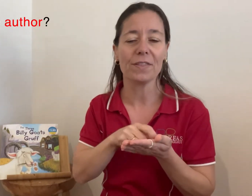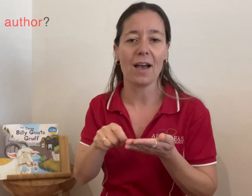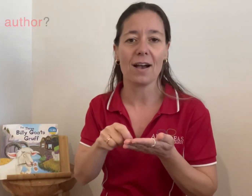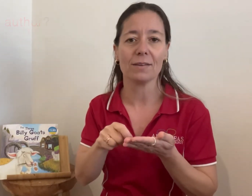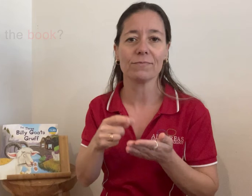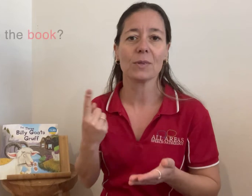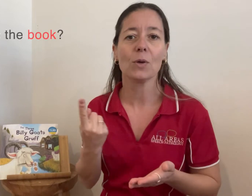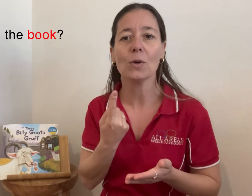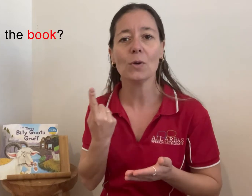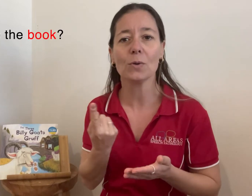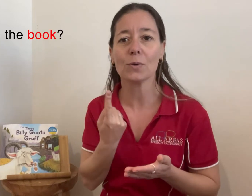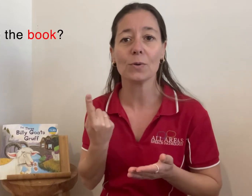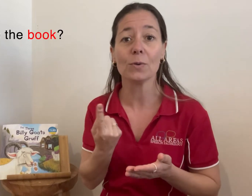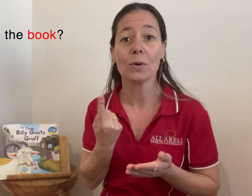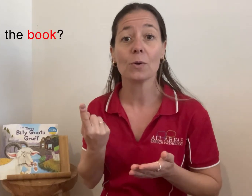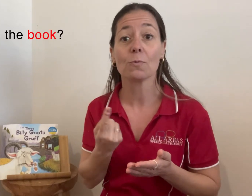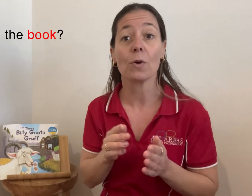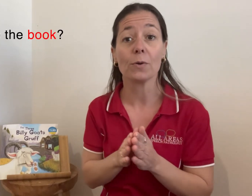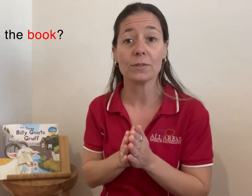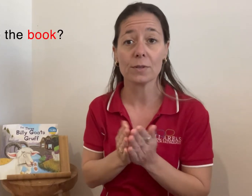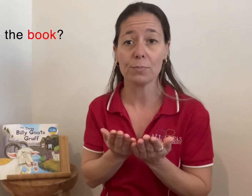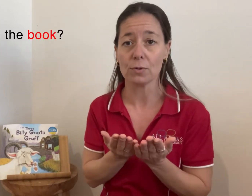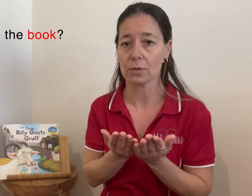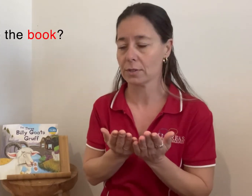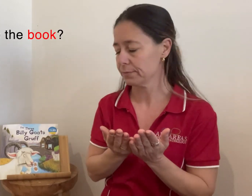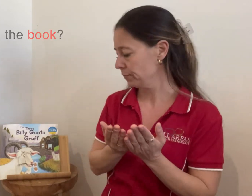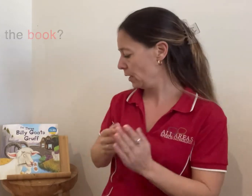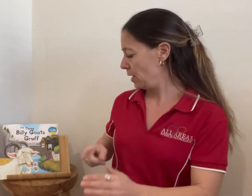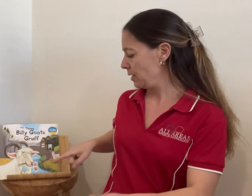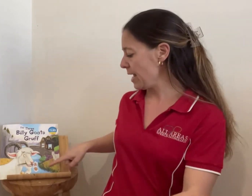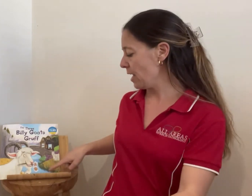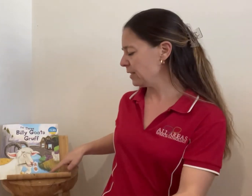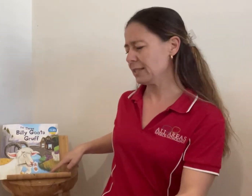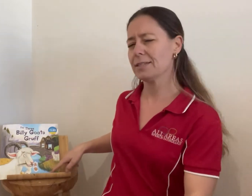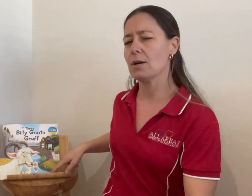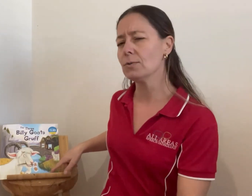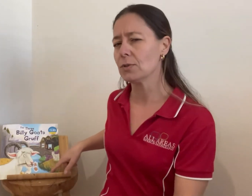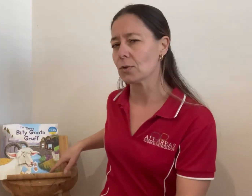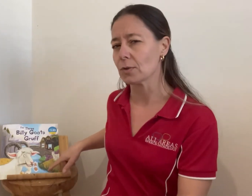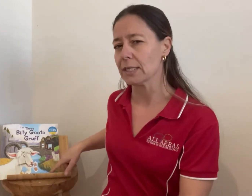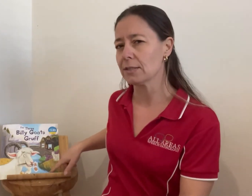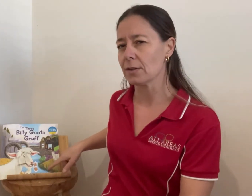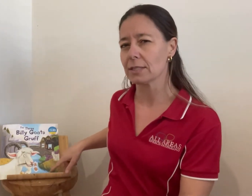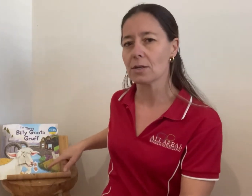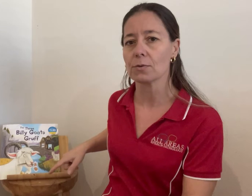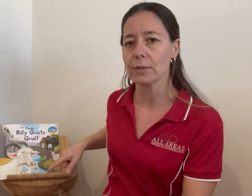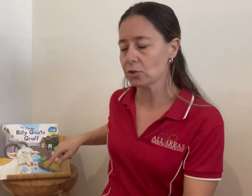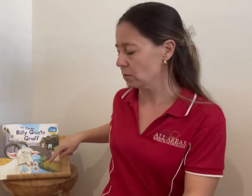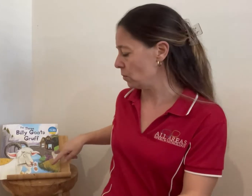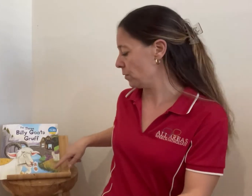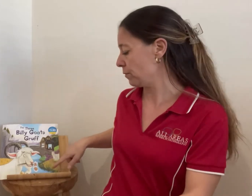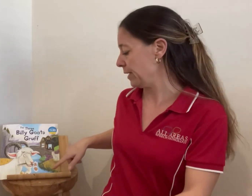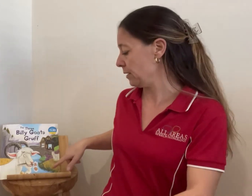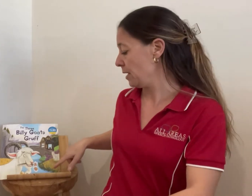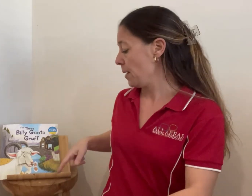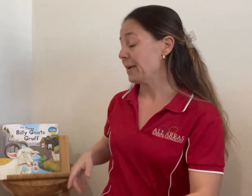author? Who wrote the book? Now, this is an old story, so there's no original author written, but this